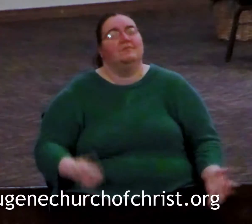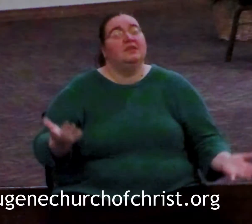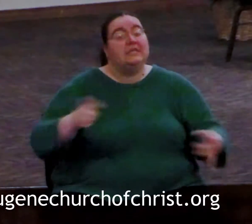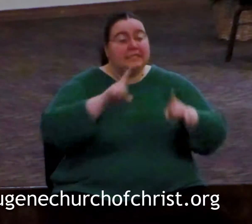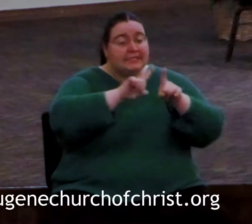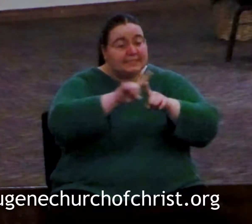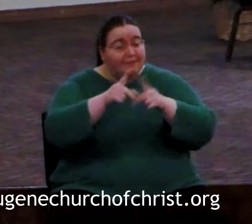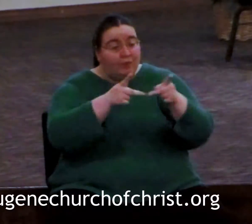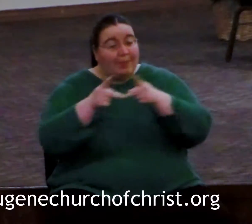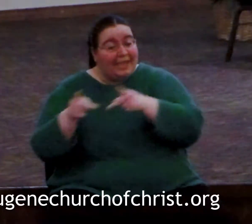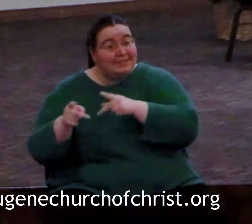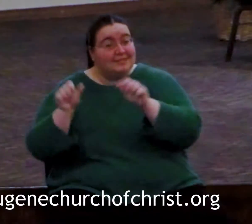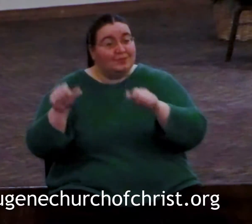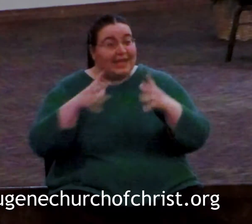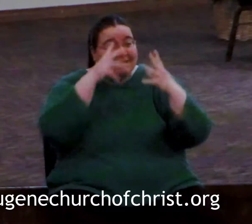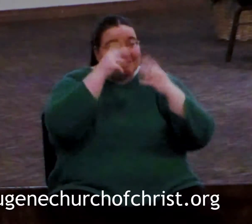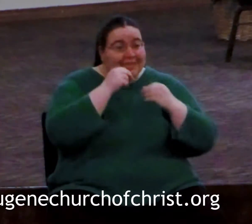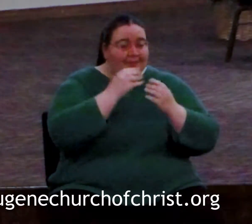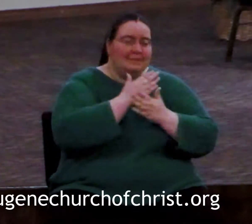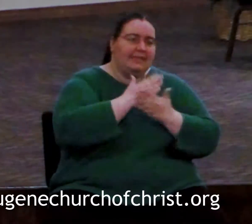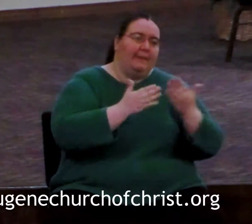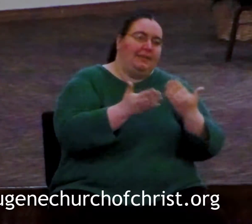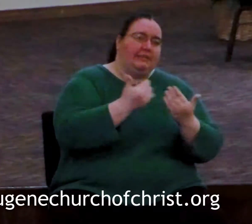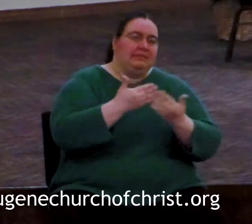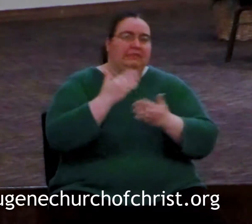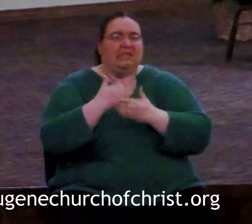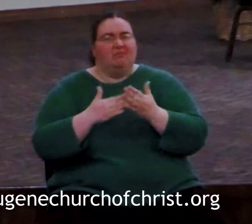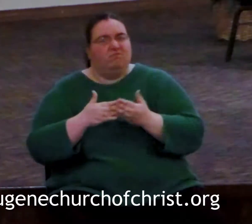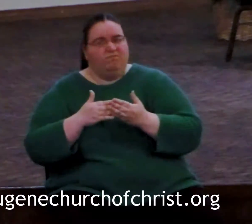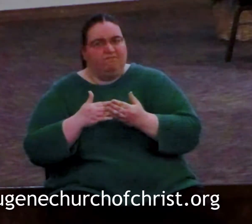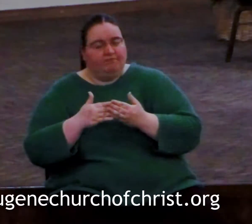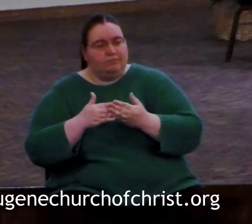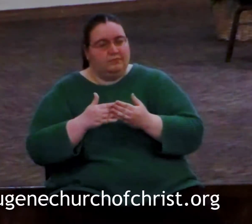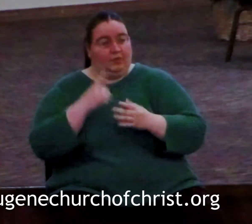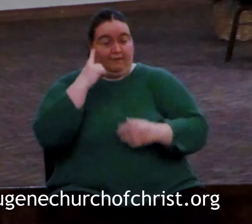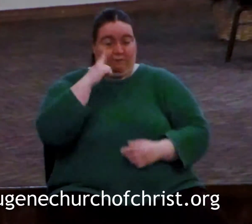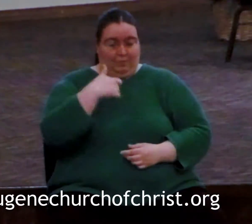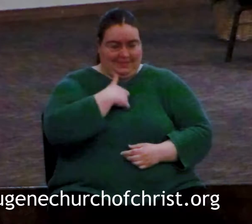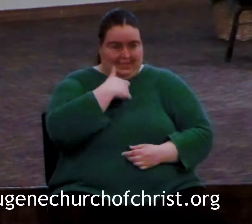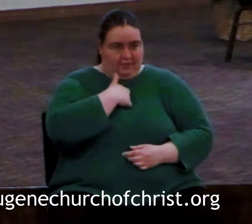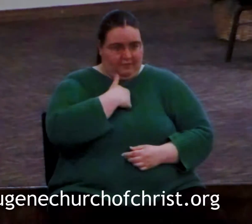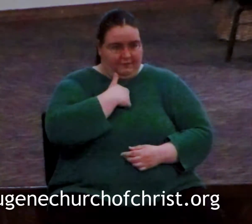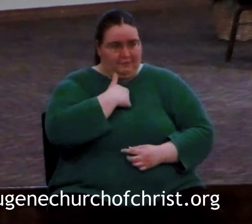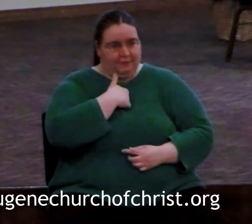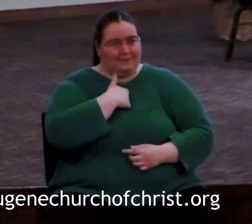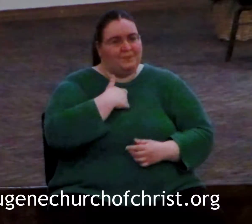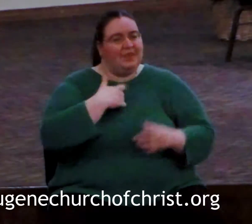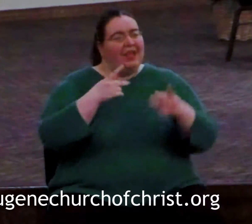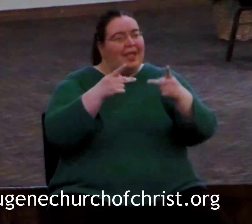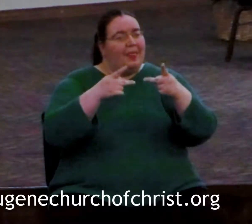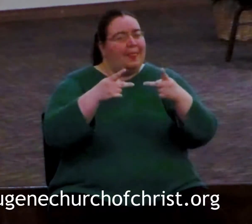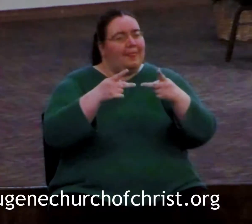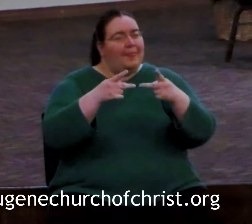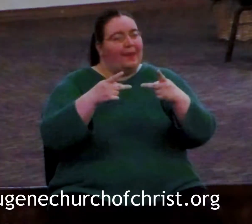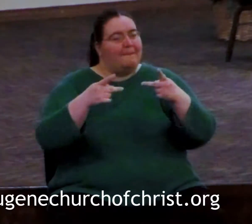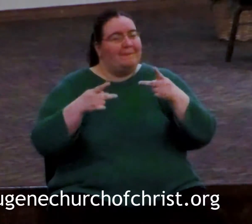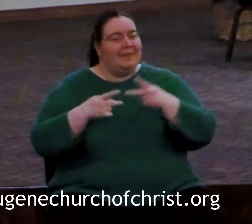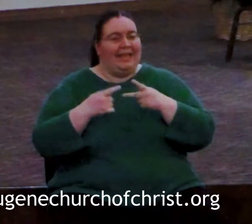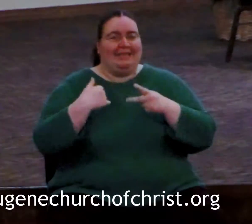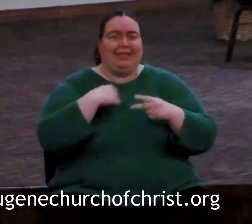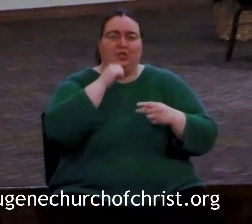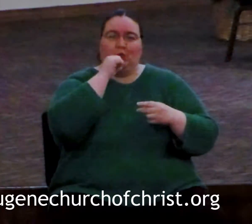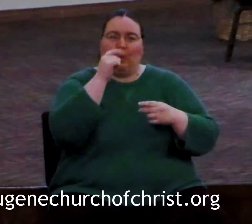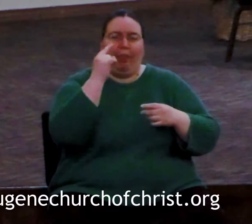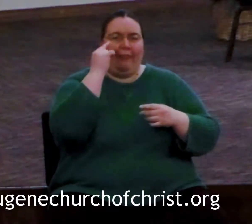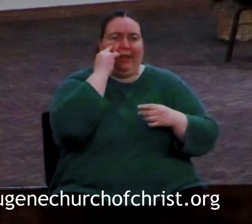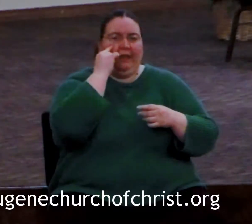sleep. Some of us more easy than others. But for me, the place that I don't think of sleeping is in the midst